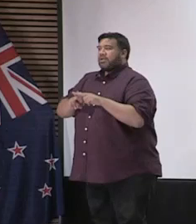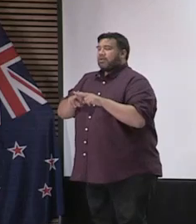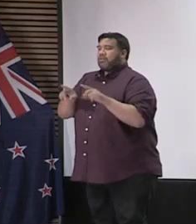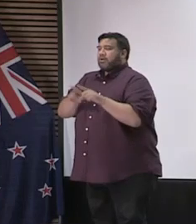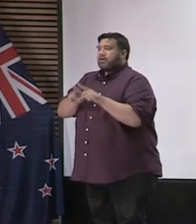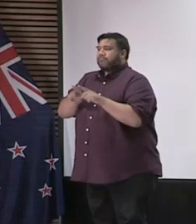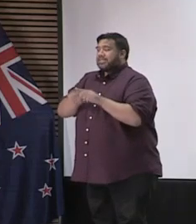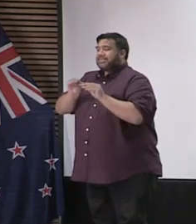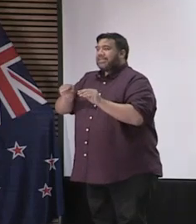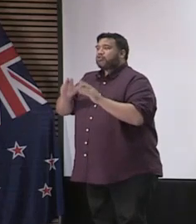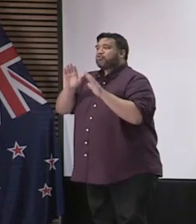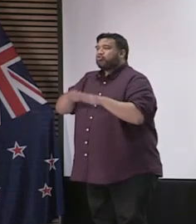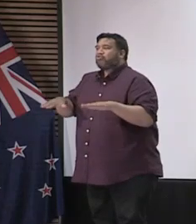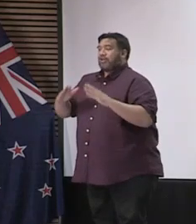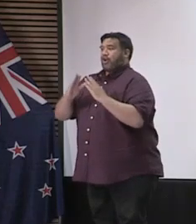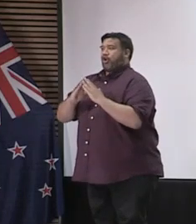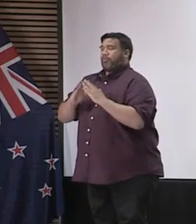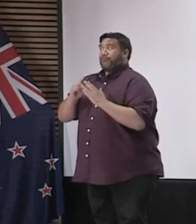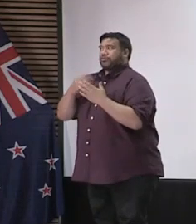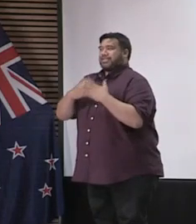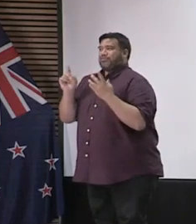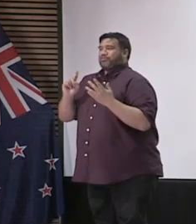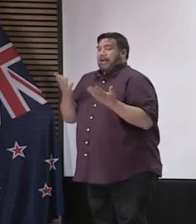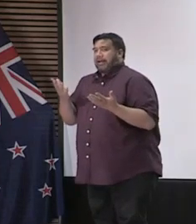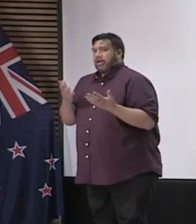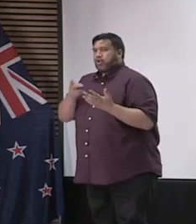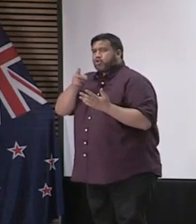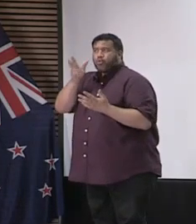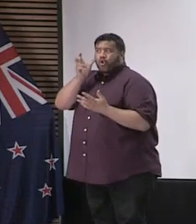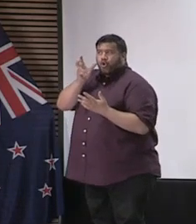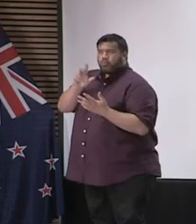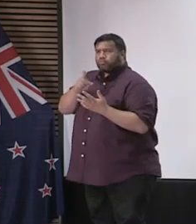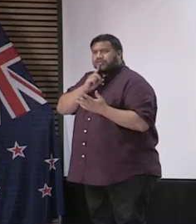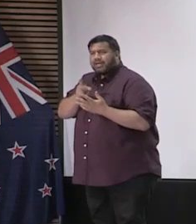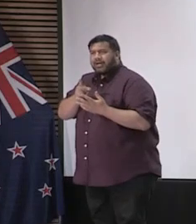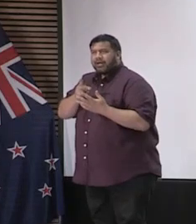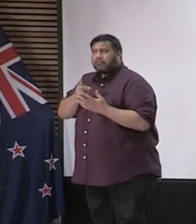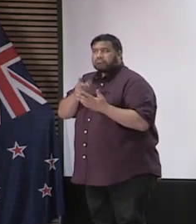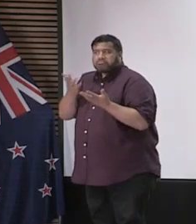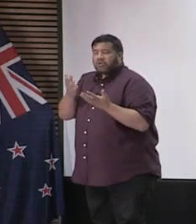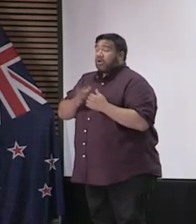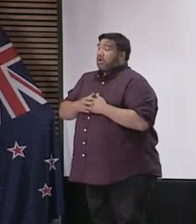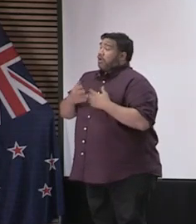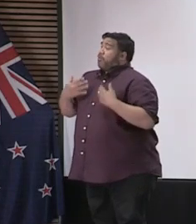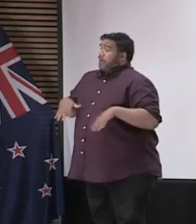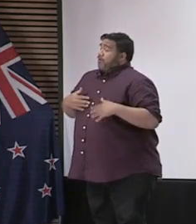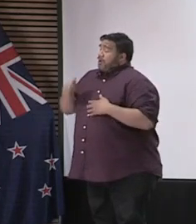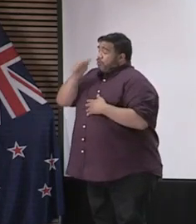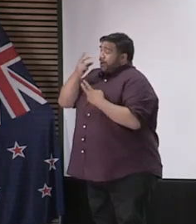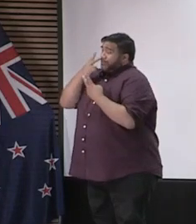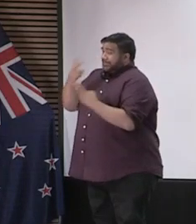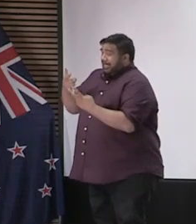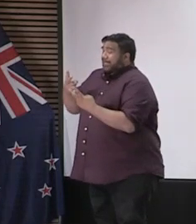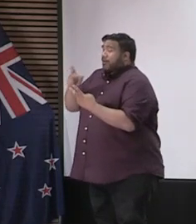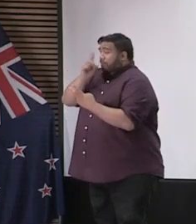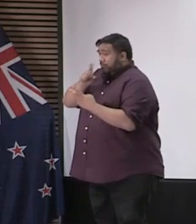family feedback and actually from others who have been watching as their children have been perhaps engaging in the